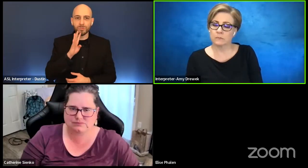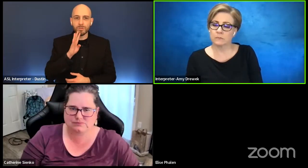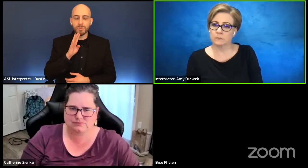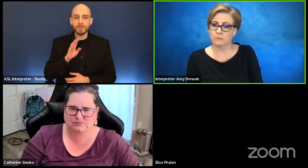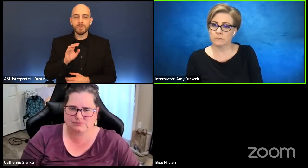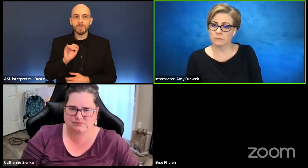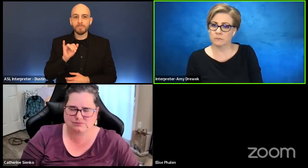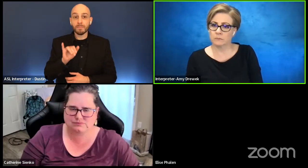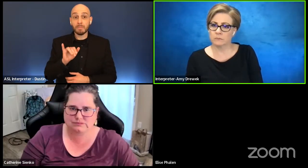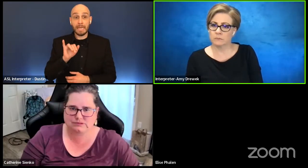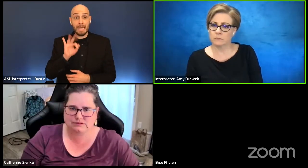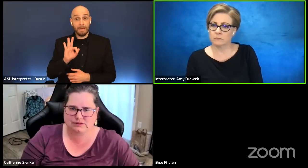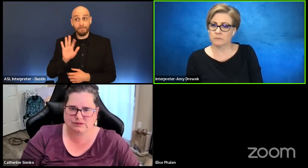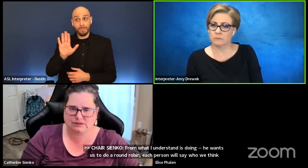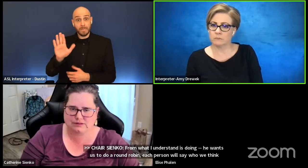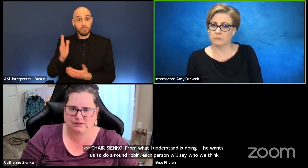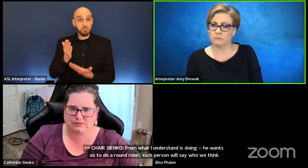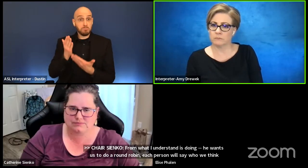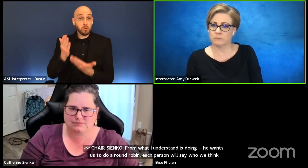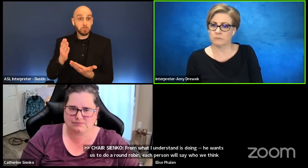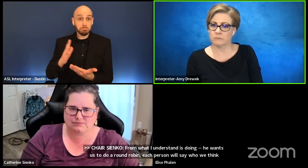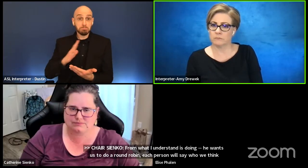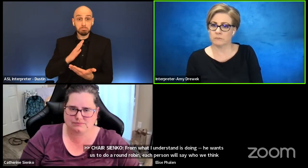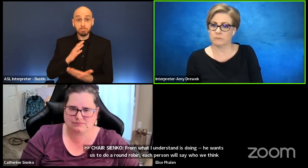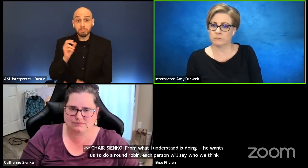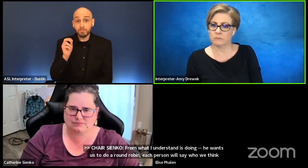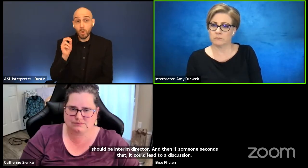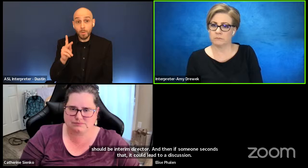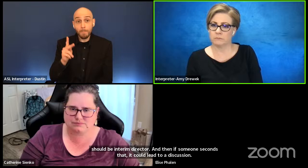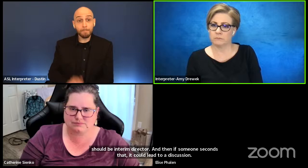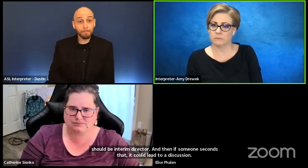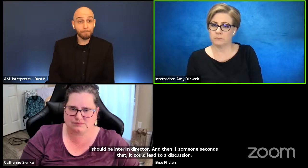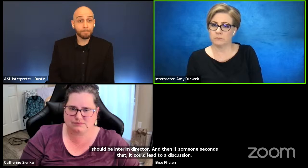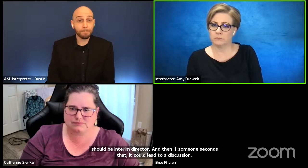Okay, if that's the motion, then okay.